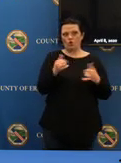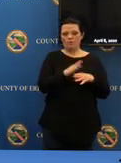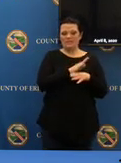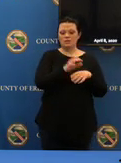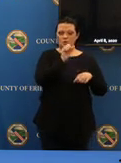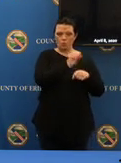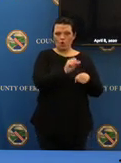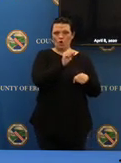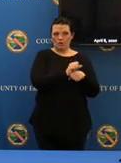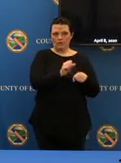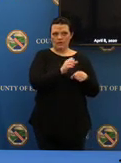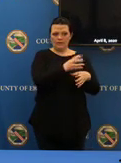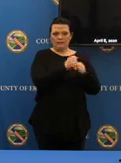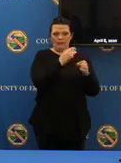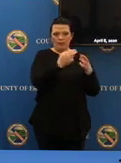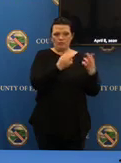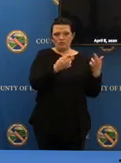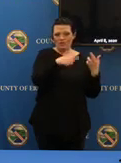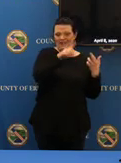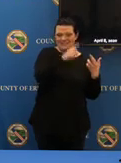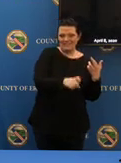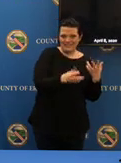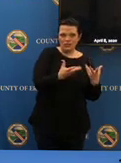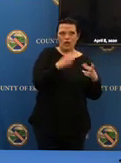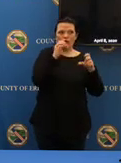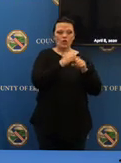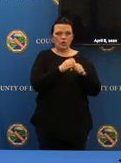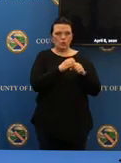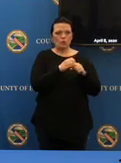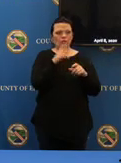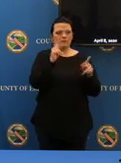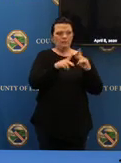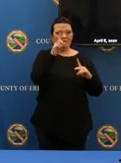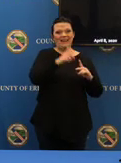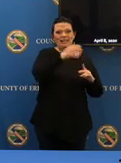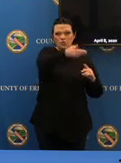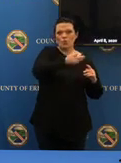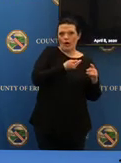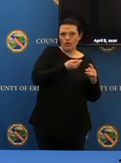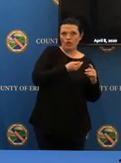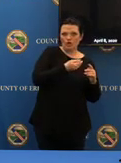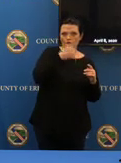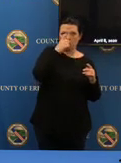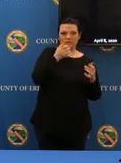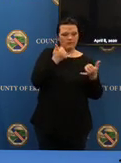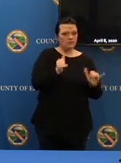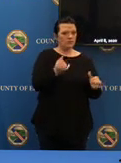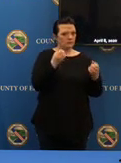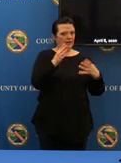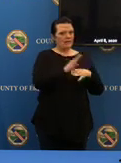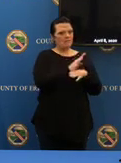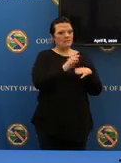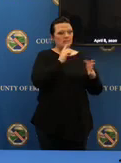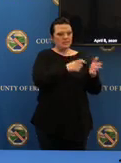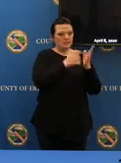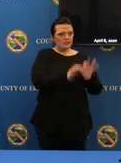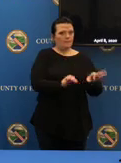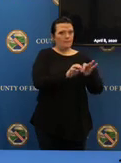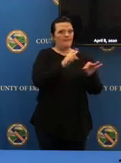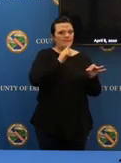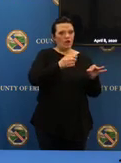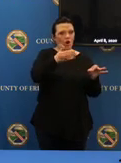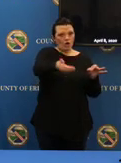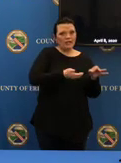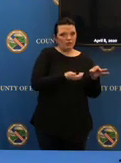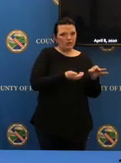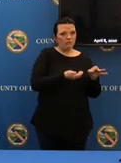working get the resources they need, including those that are looking to hire, because there's still a lot of businesses that are essential that are hiring out